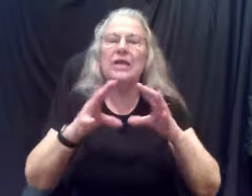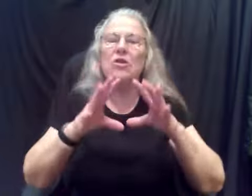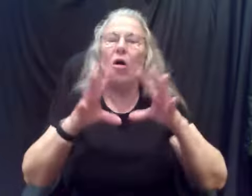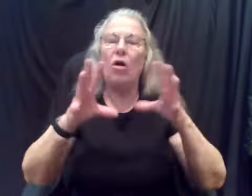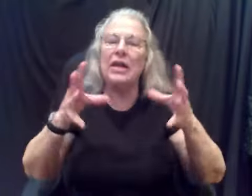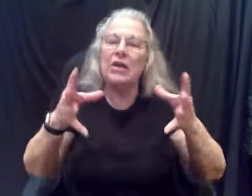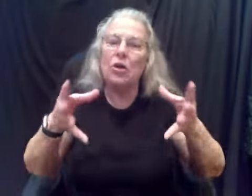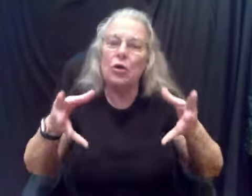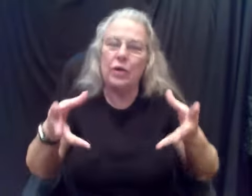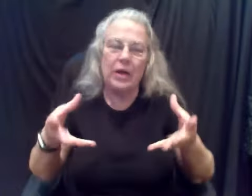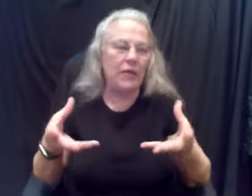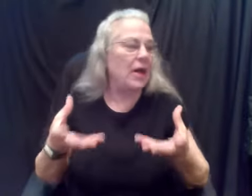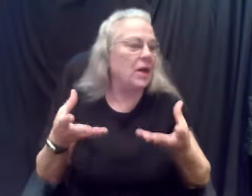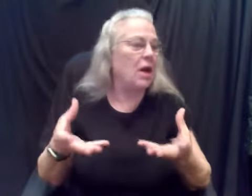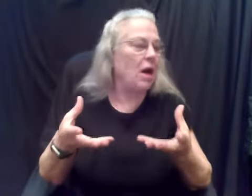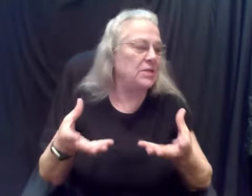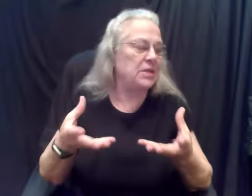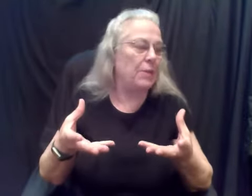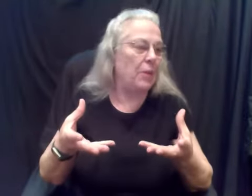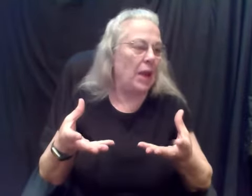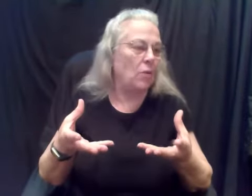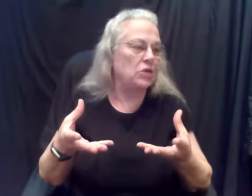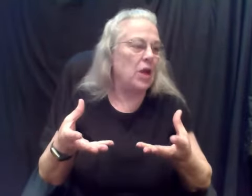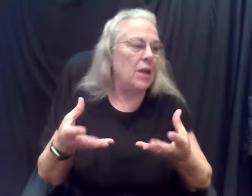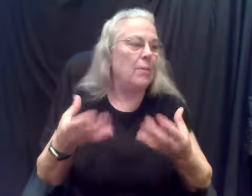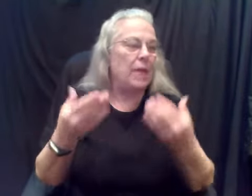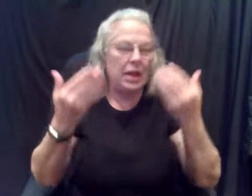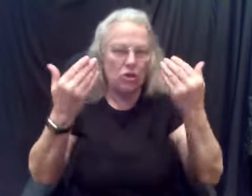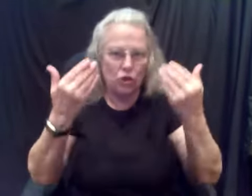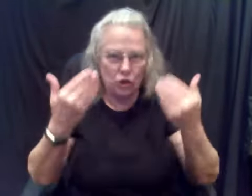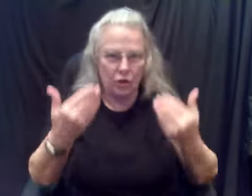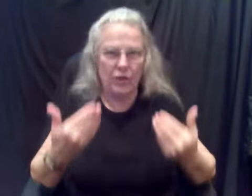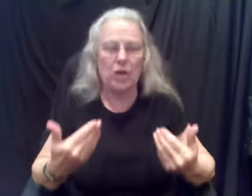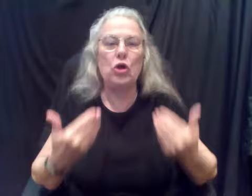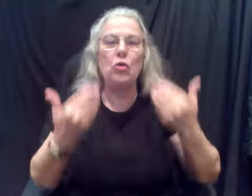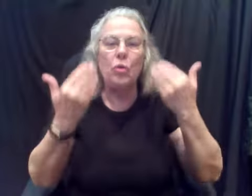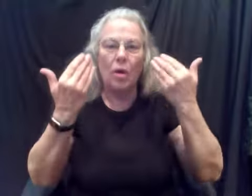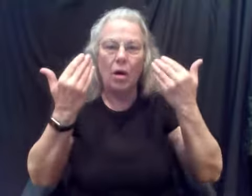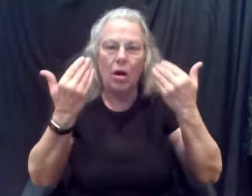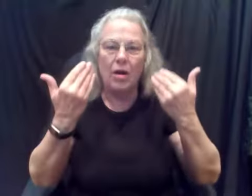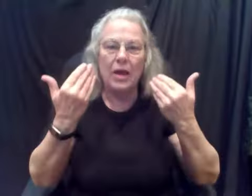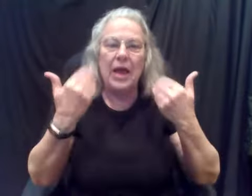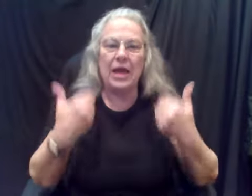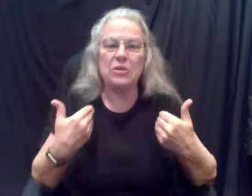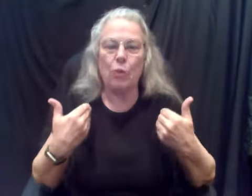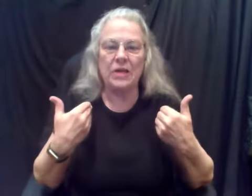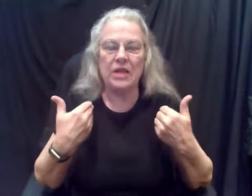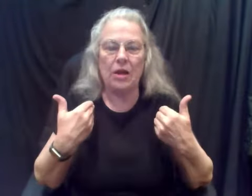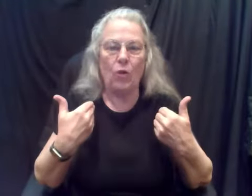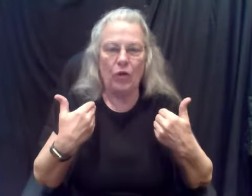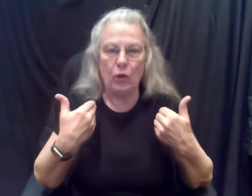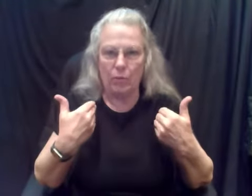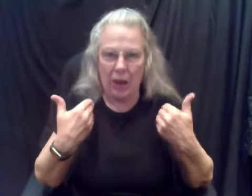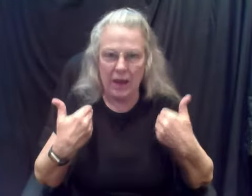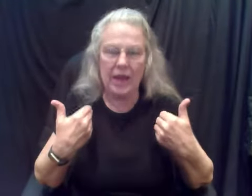all included in that concept language, making sure that you are expressing it with your body as